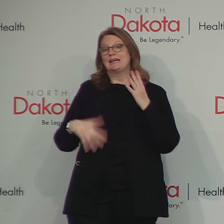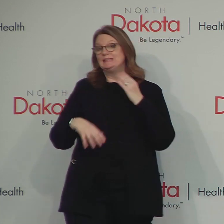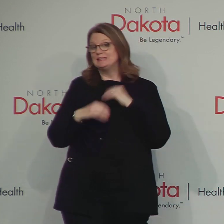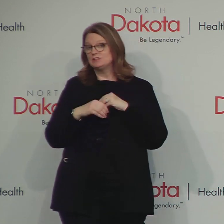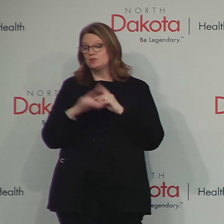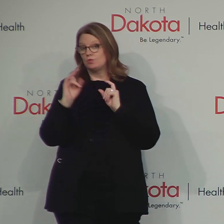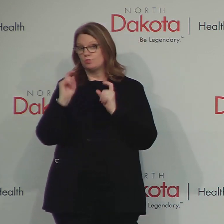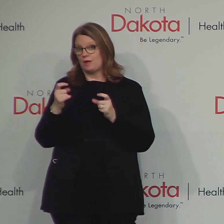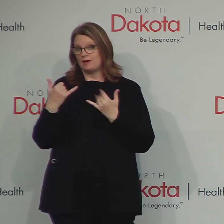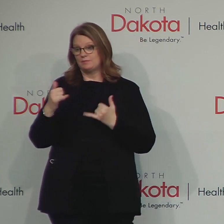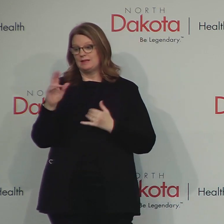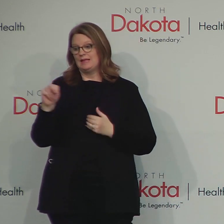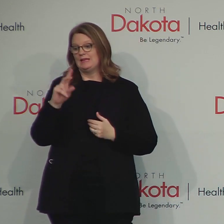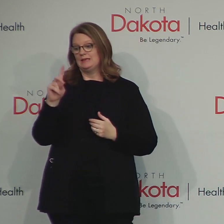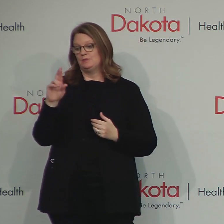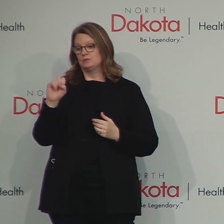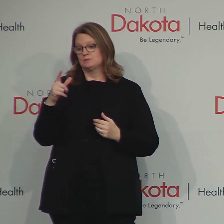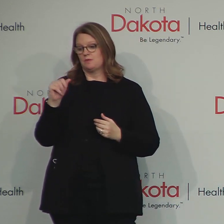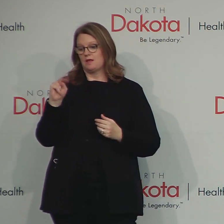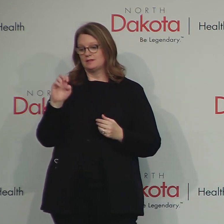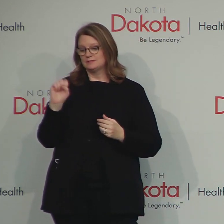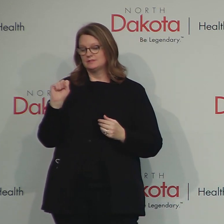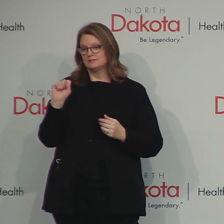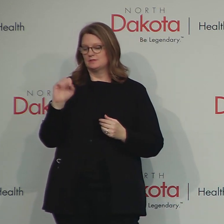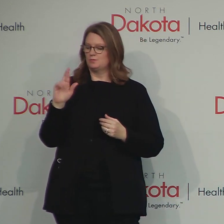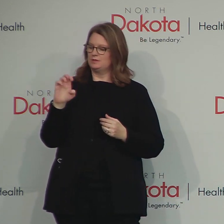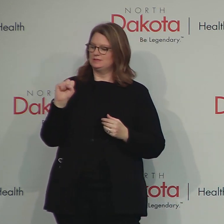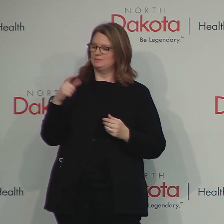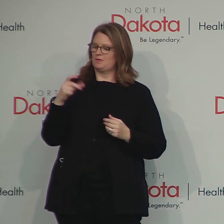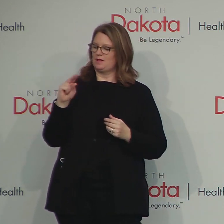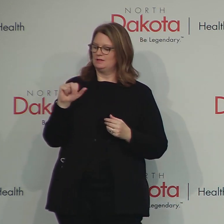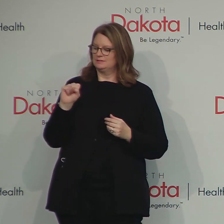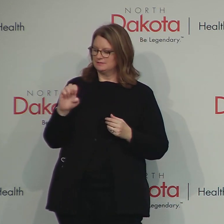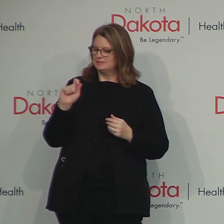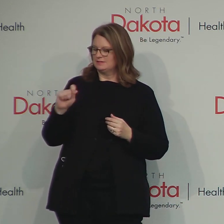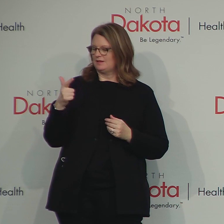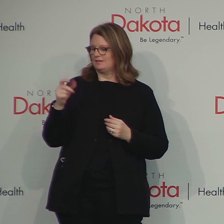updates at ndresponse.gov or on the Commerce social media